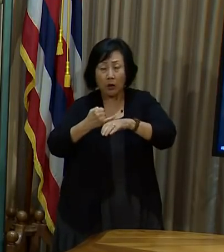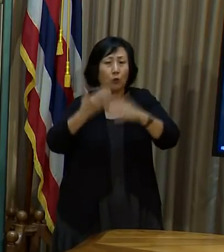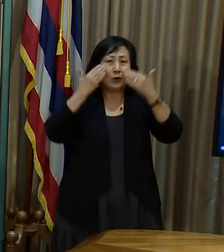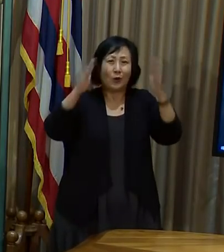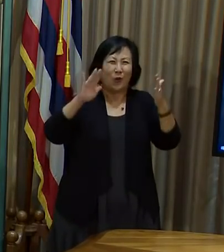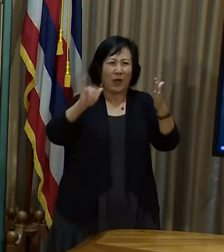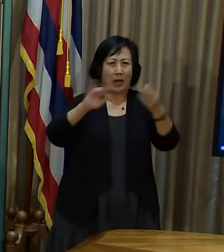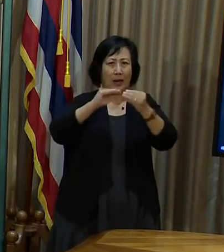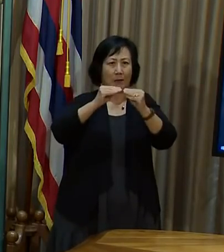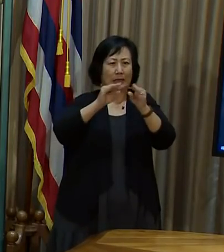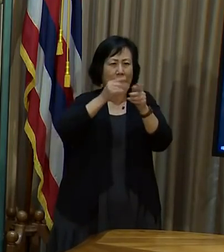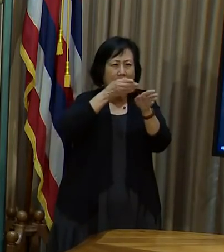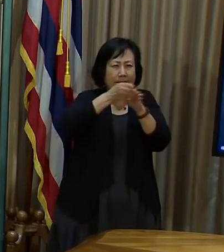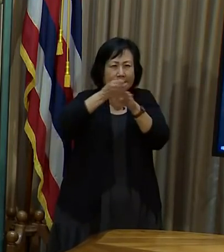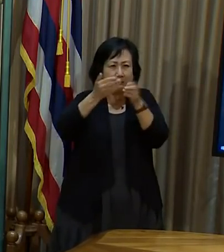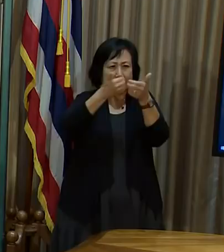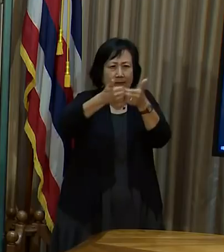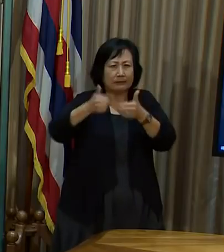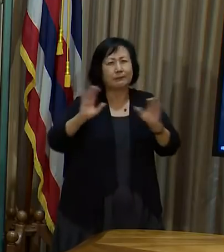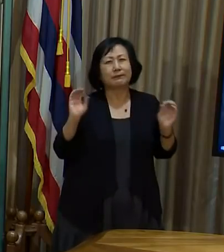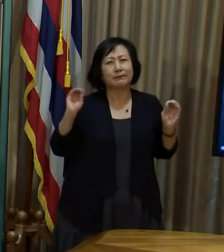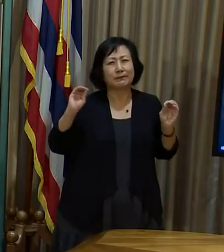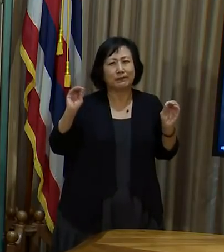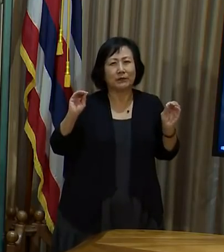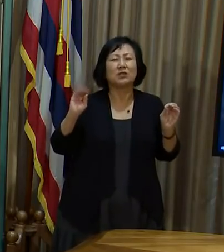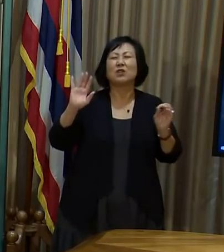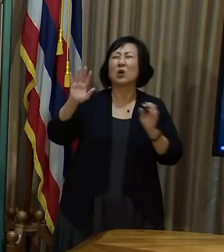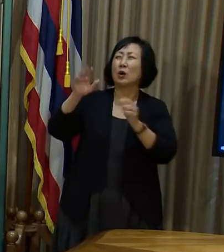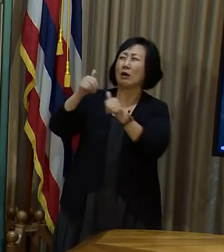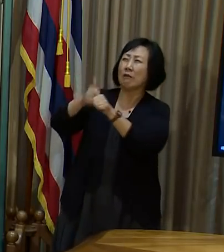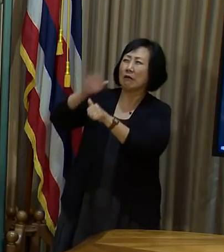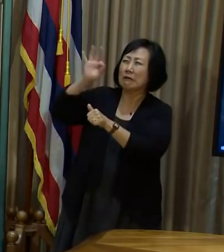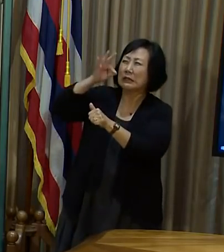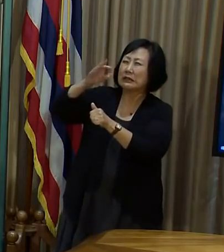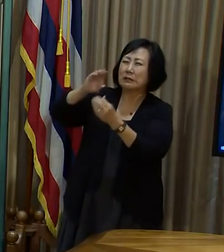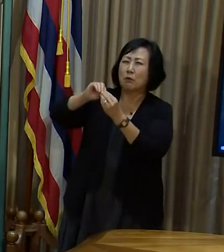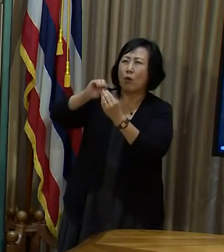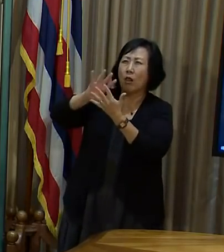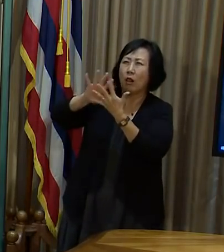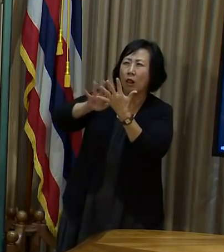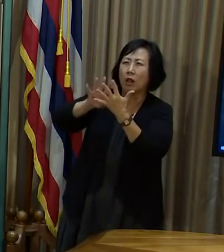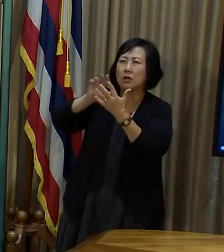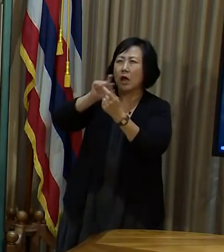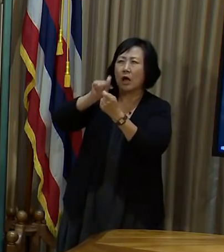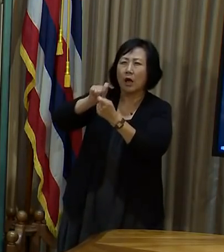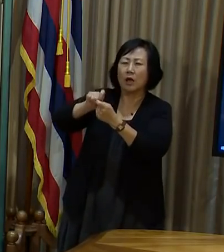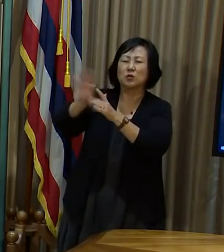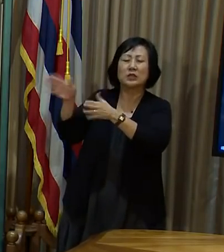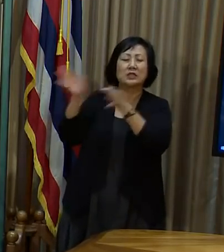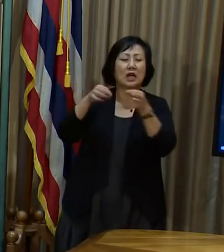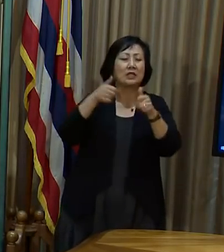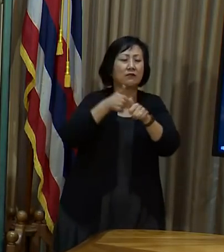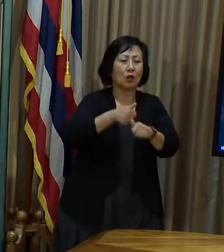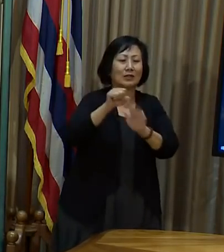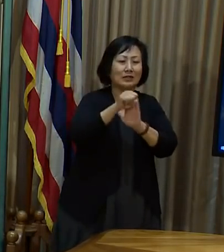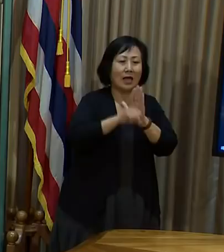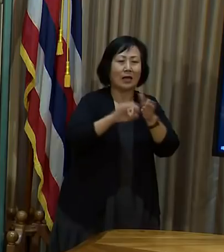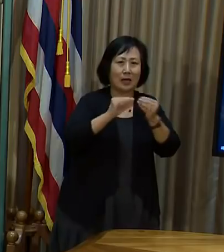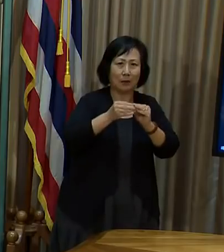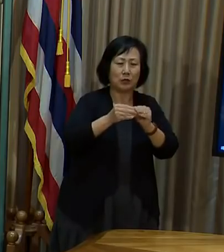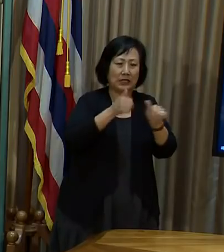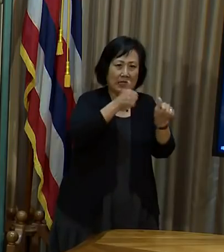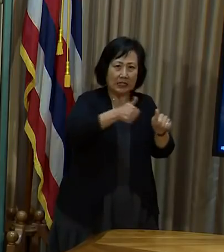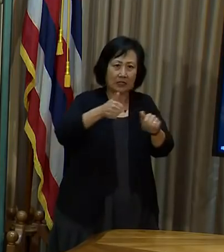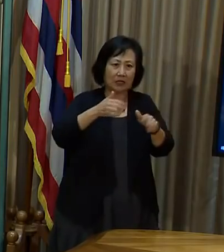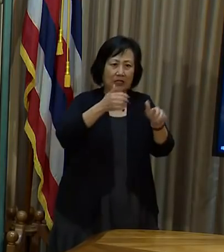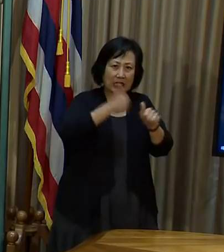to. So we decided to go by the statewide numbers instead of the individual county numbers. All right. Dan Nicasso,